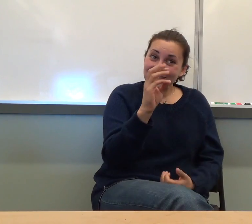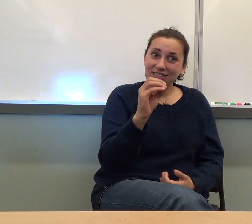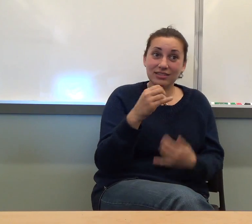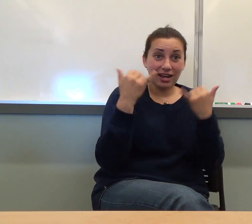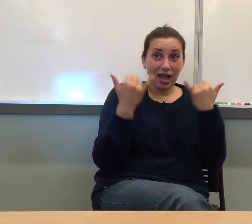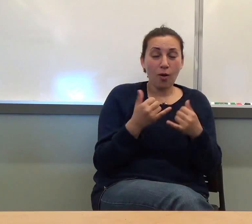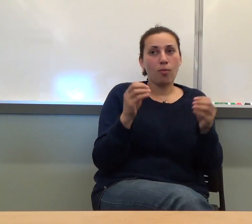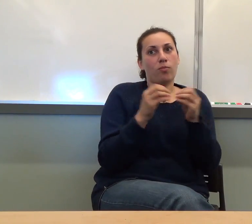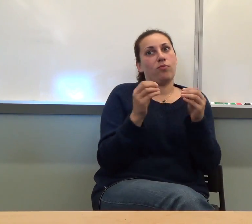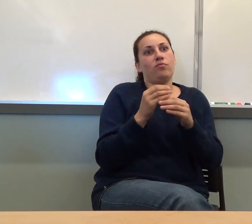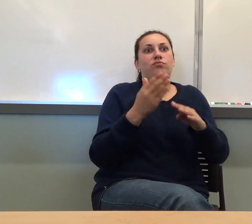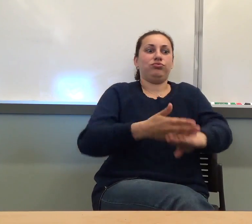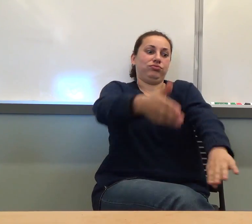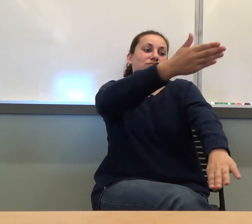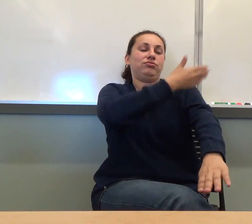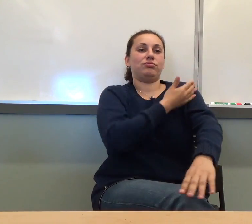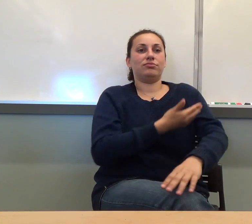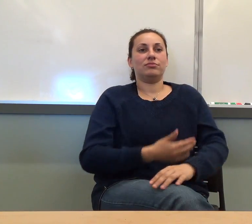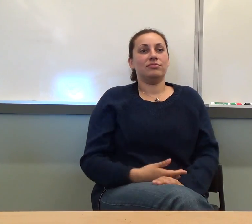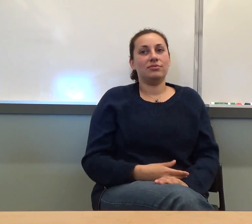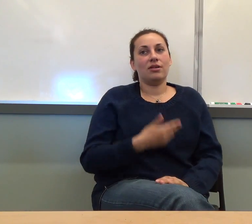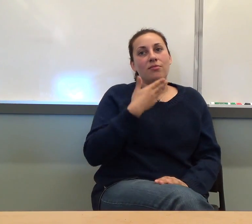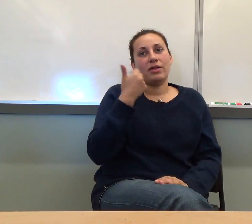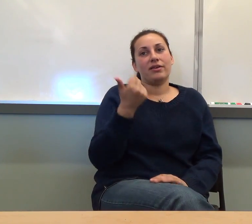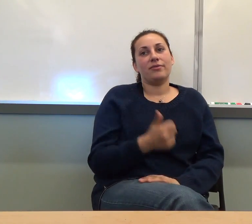today. It's amazing.